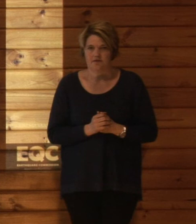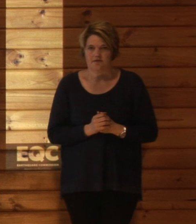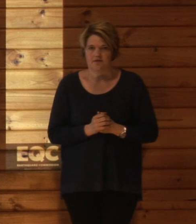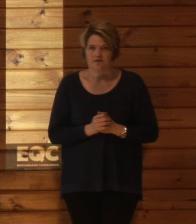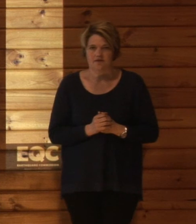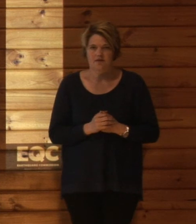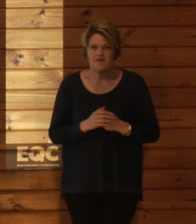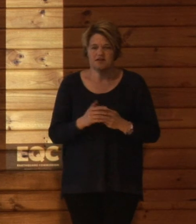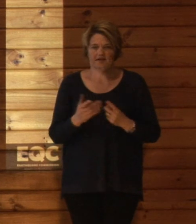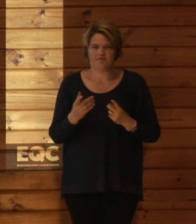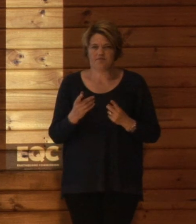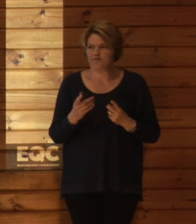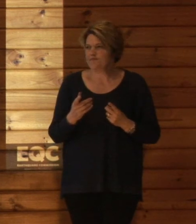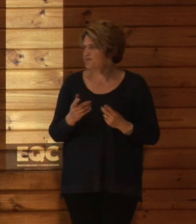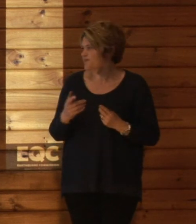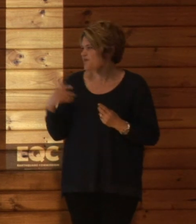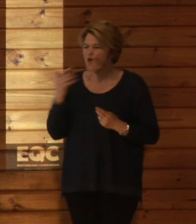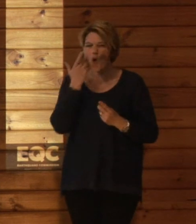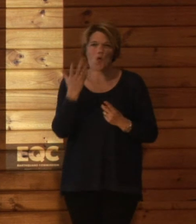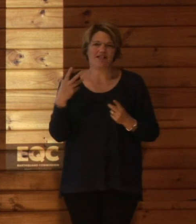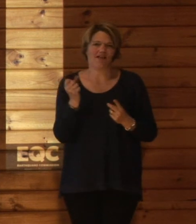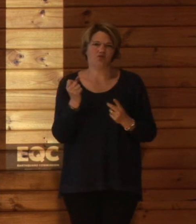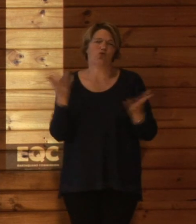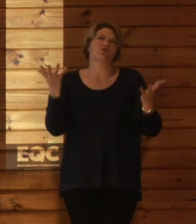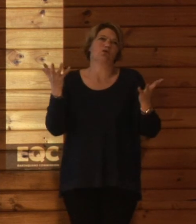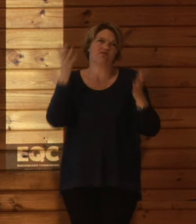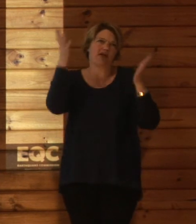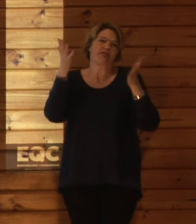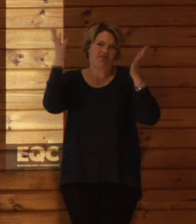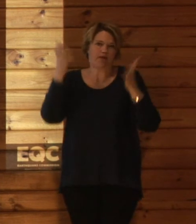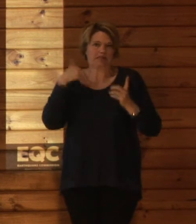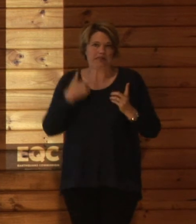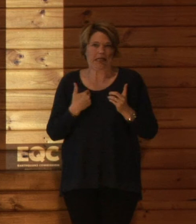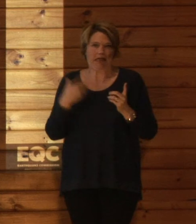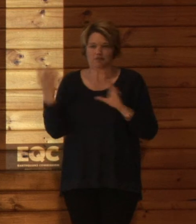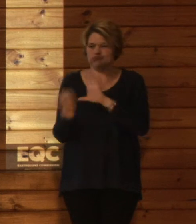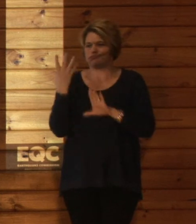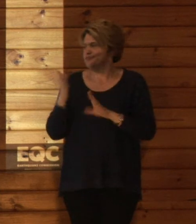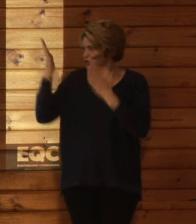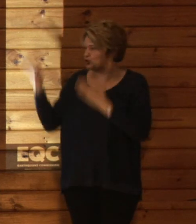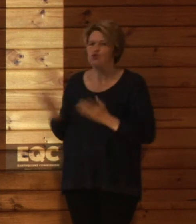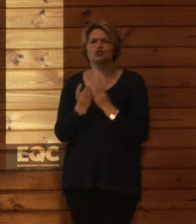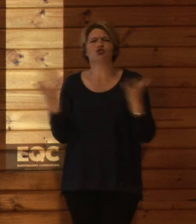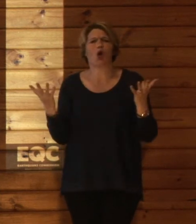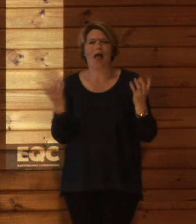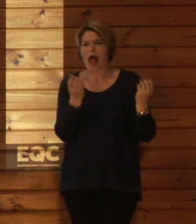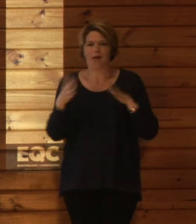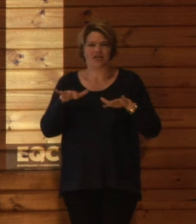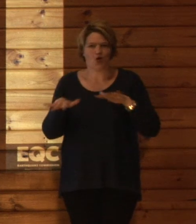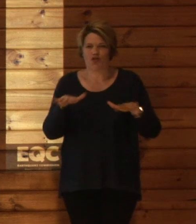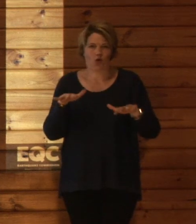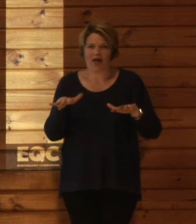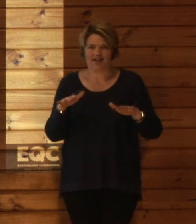earthquake, a slide like this that says we've had 11,000 earthquakes across Canterbury. It's a bit ridiculous. We know we've had 11,000 earthquakes. I don't need to tell you